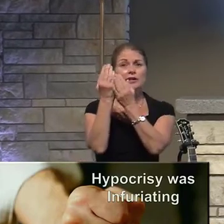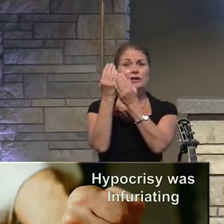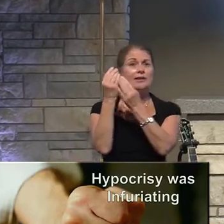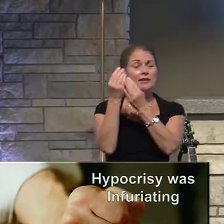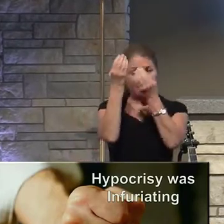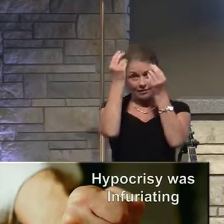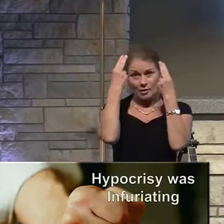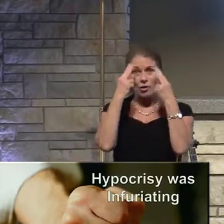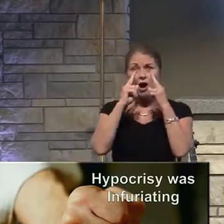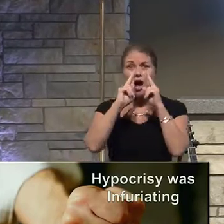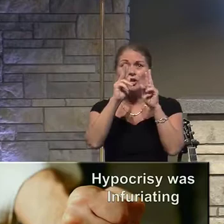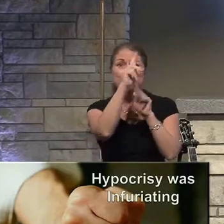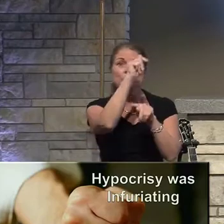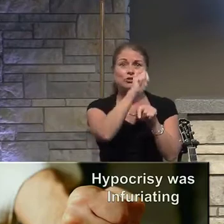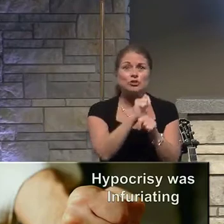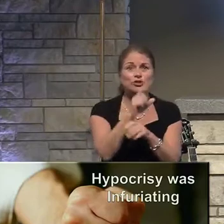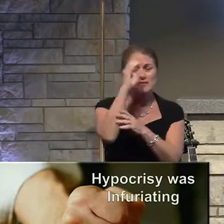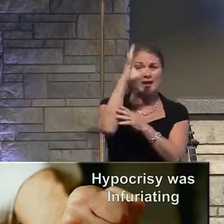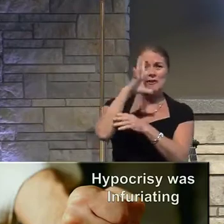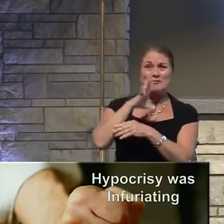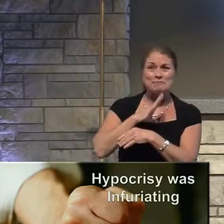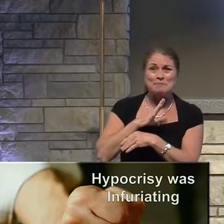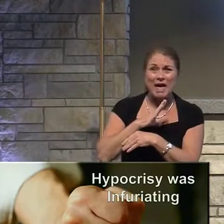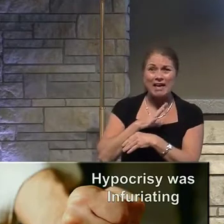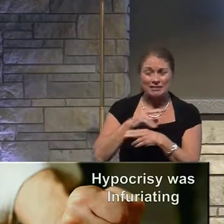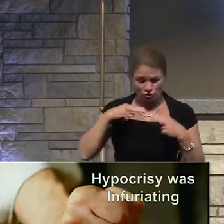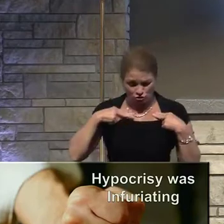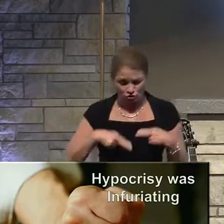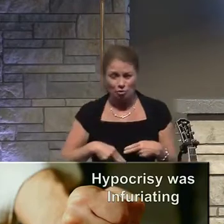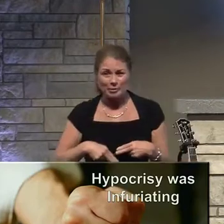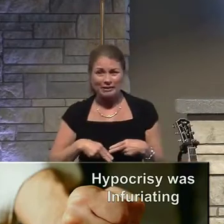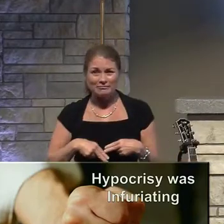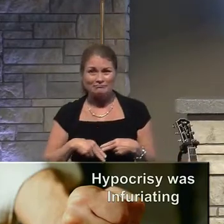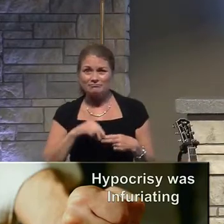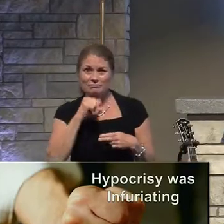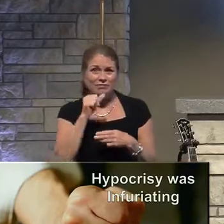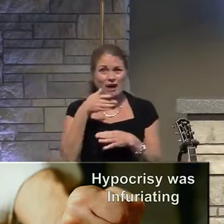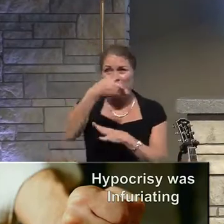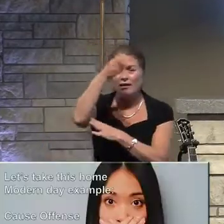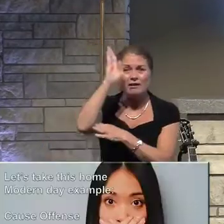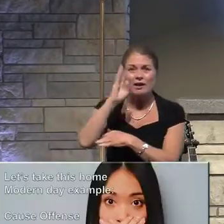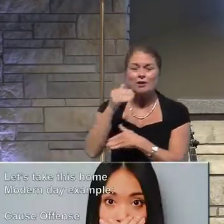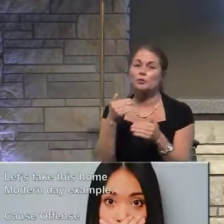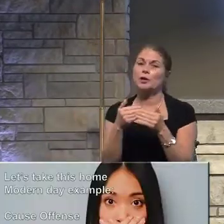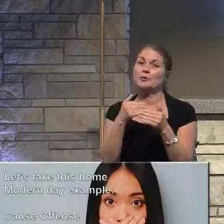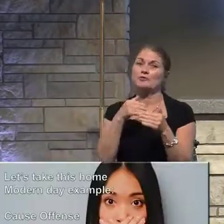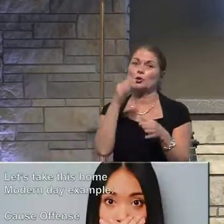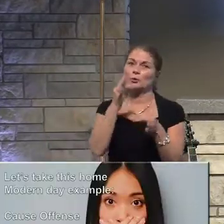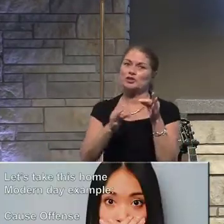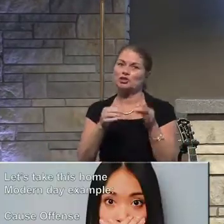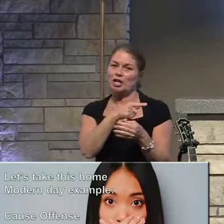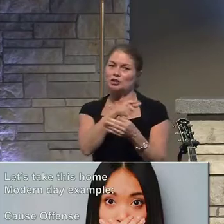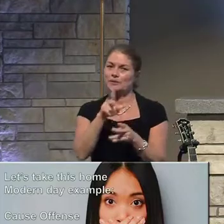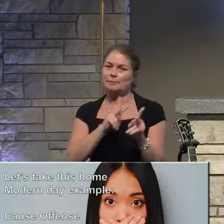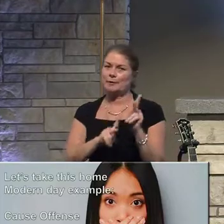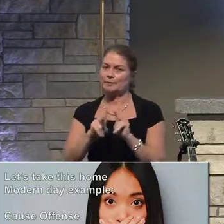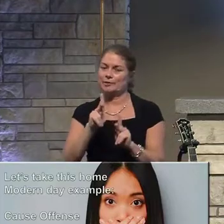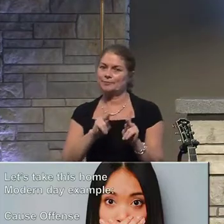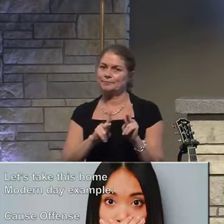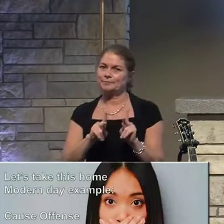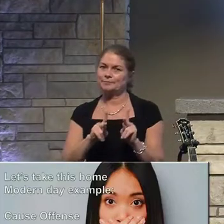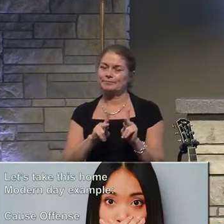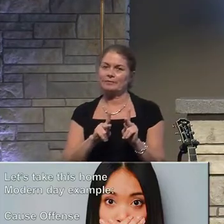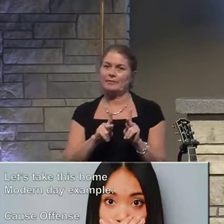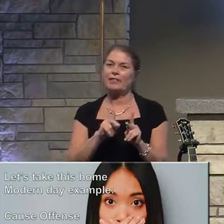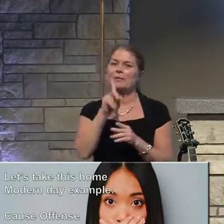the word of God. Now, before we judge them too harshly, okay,